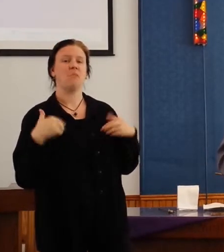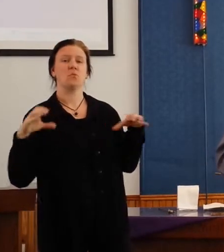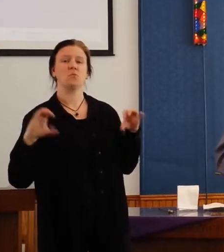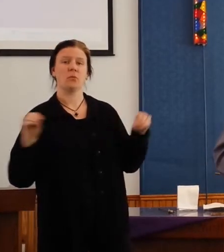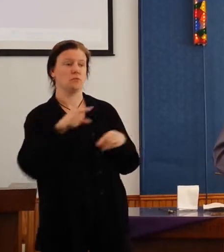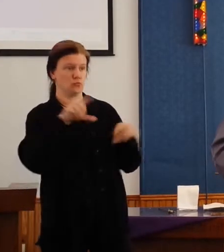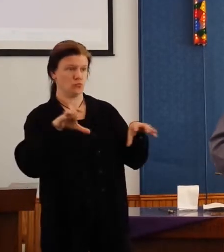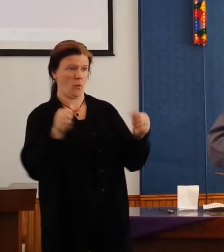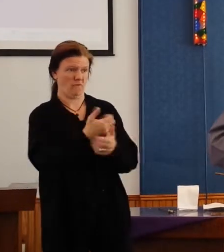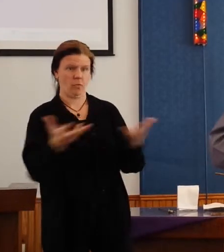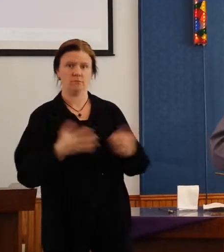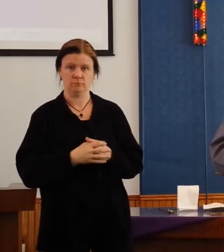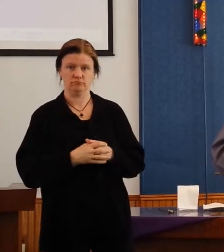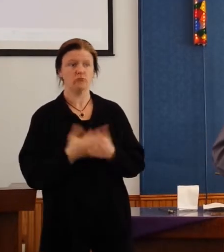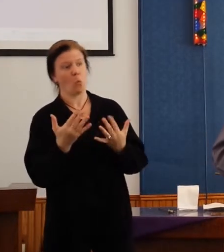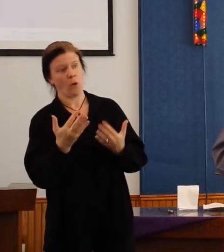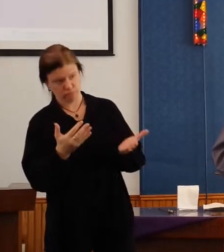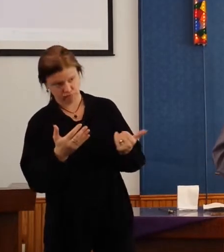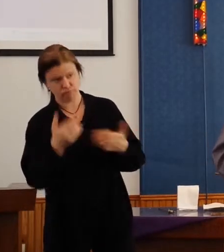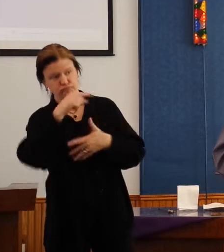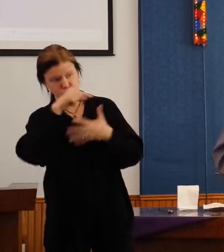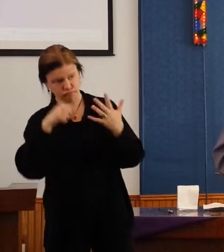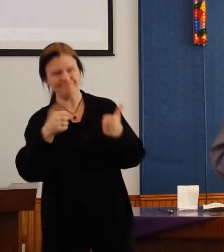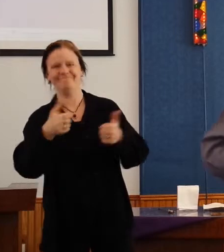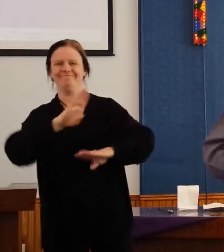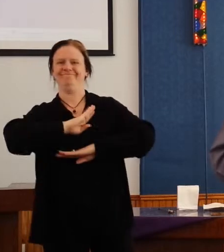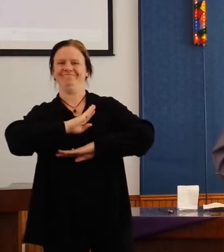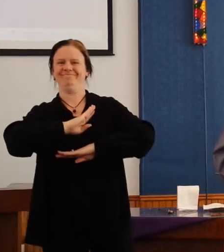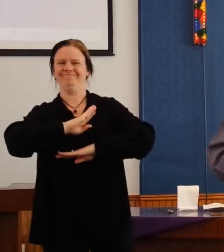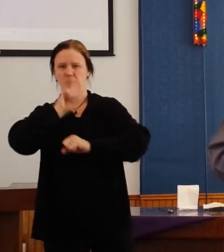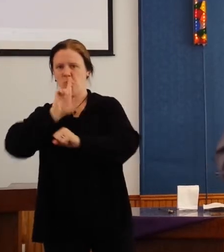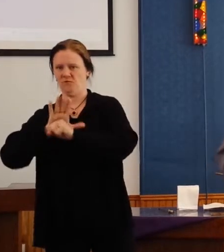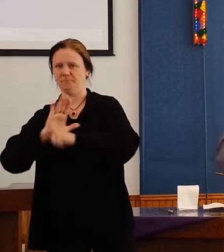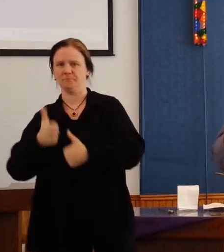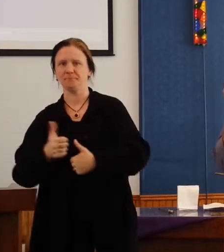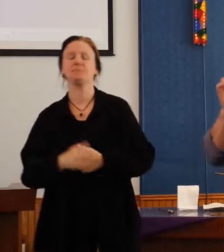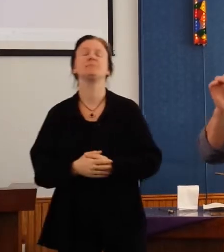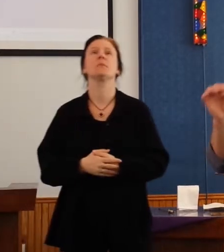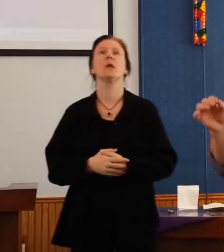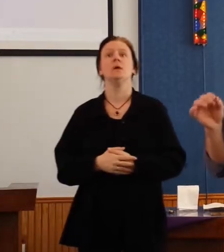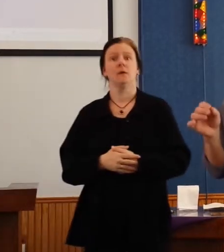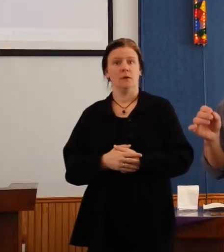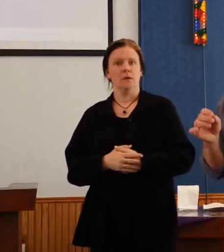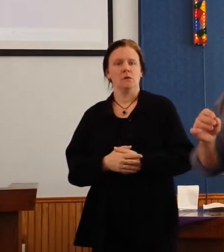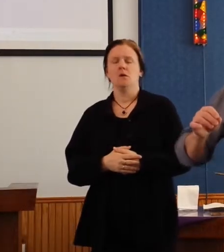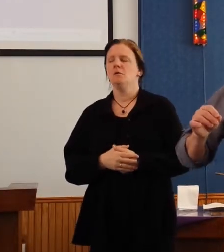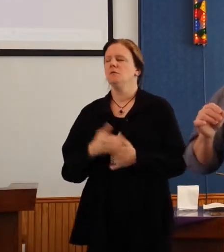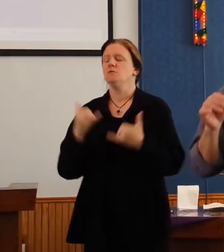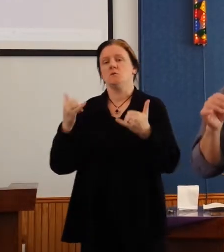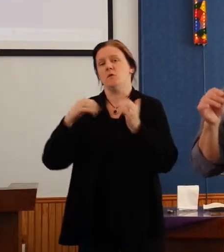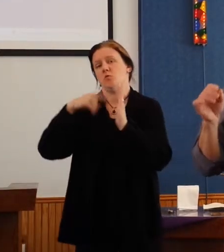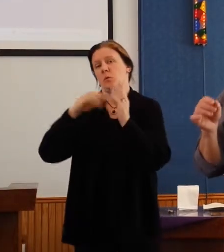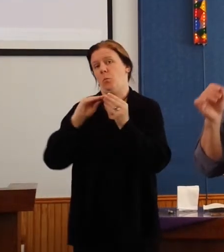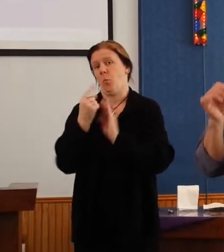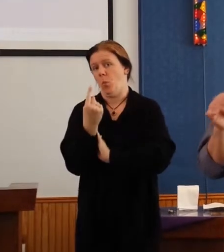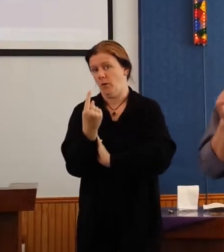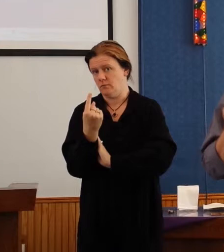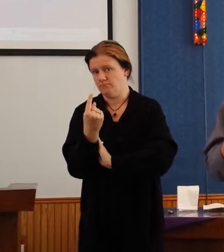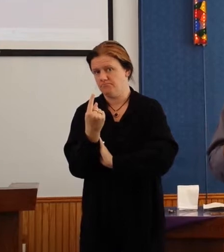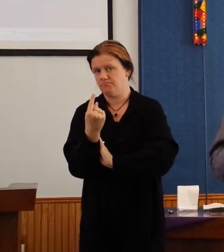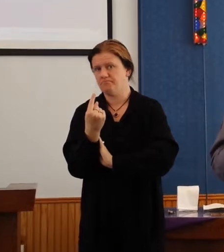to do, except wait for the other party to do their part of the bargain. So in our first reading, we see that